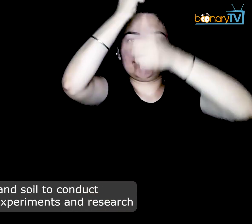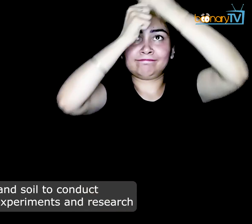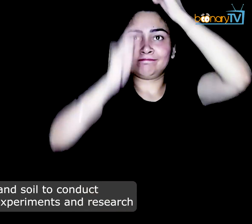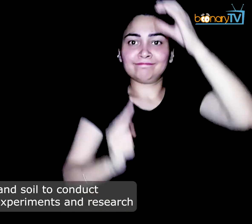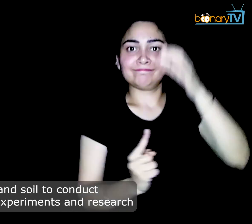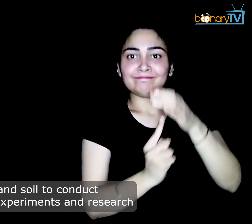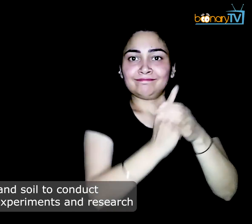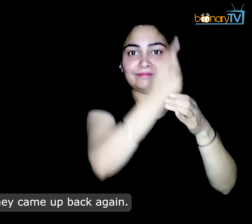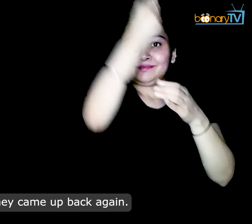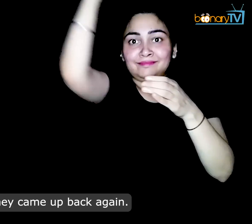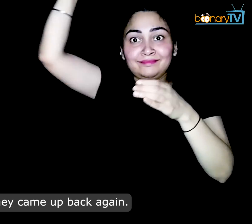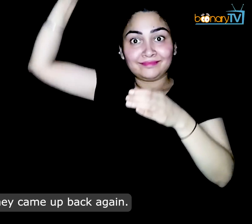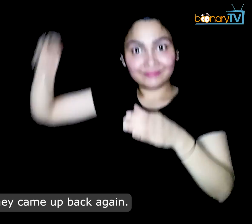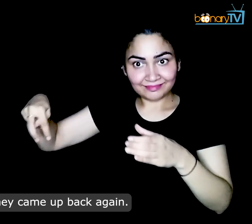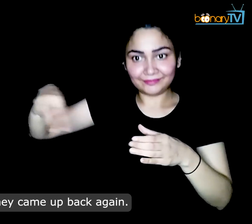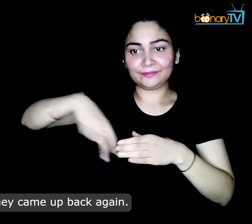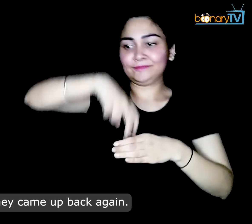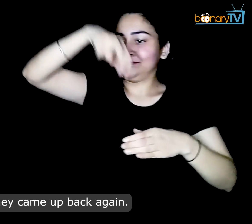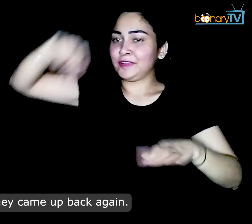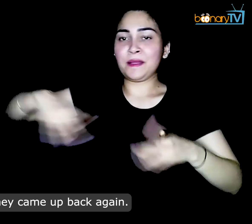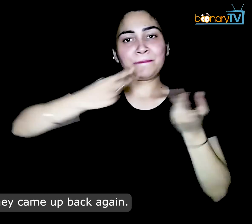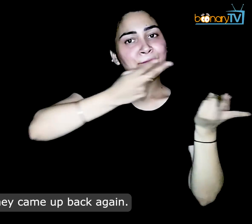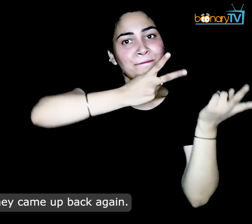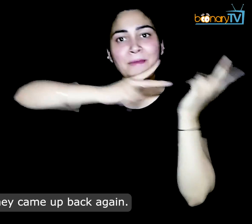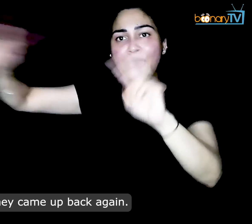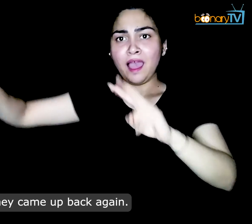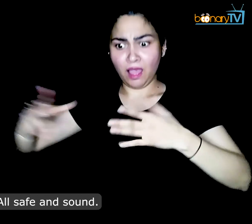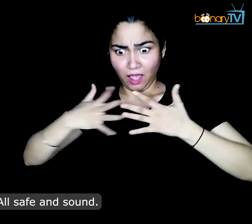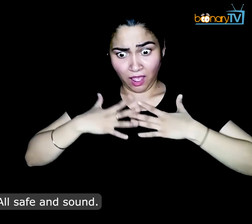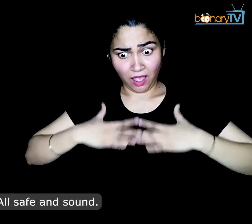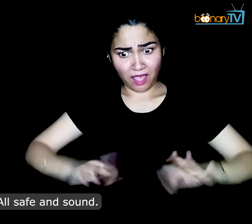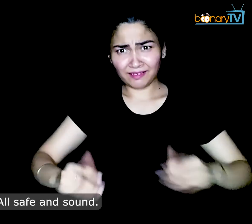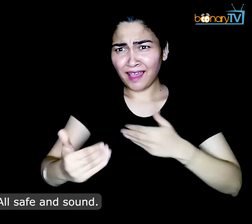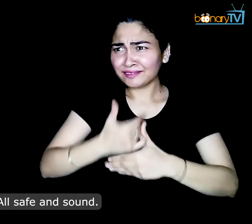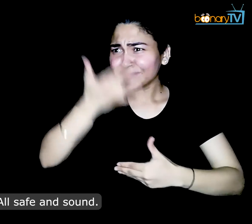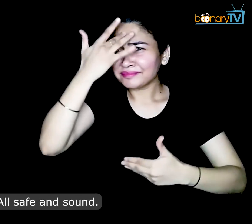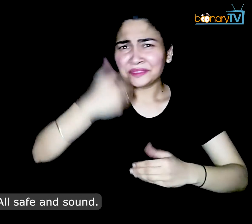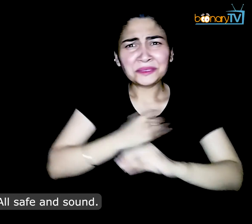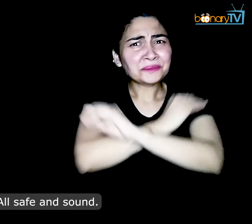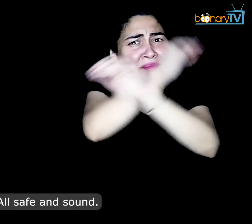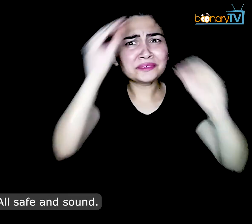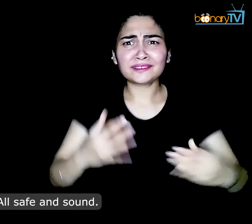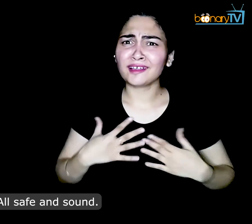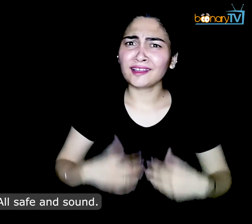research and they came up back again, all safe and sound.